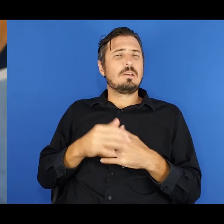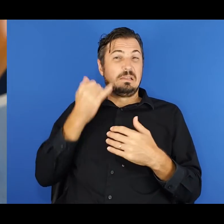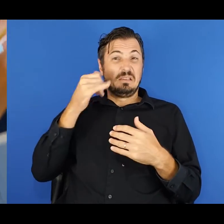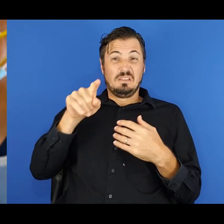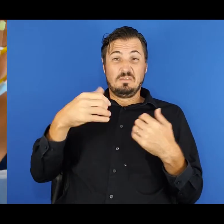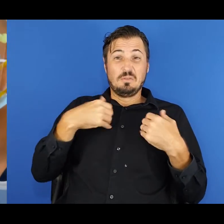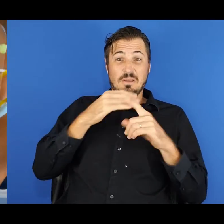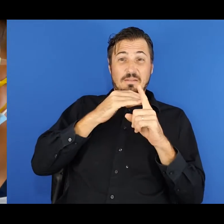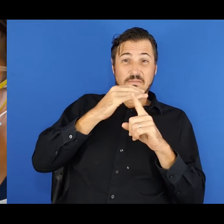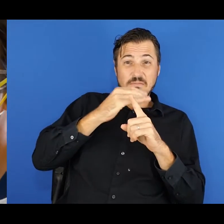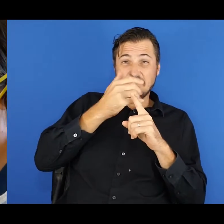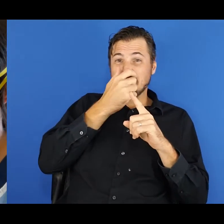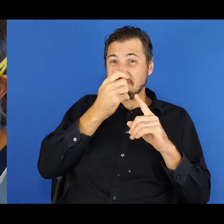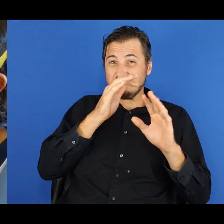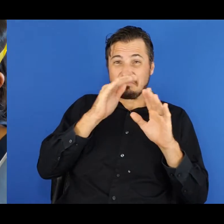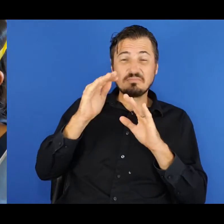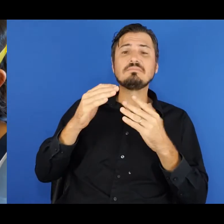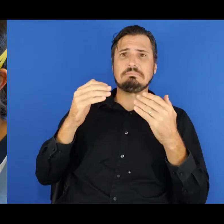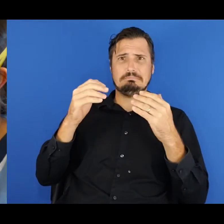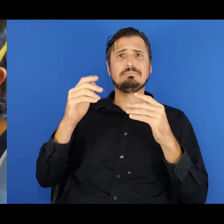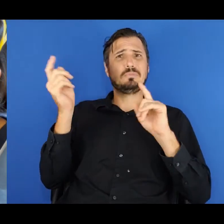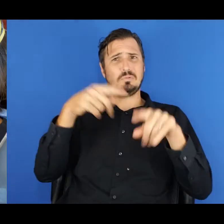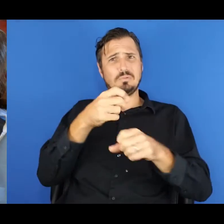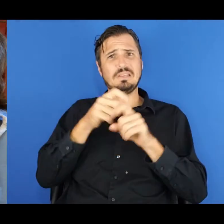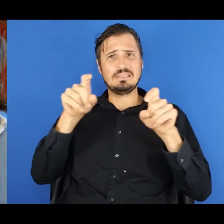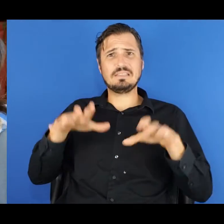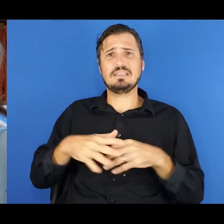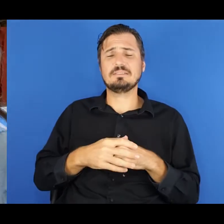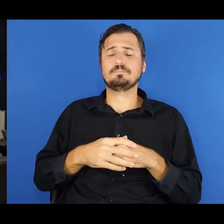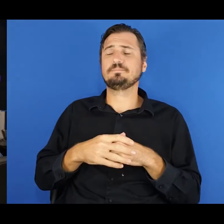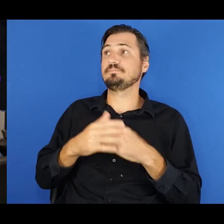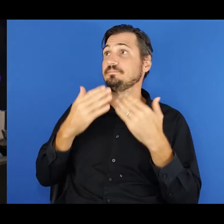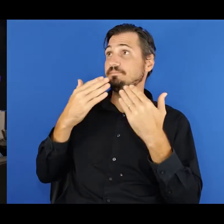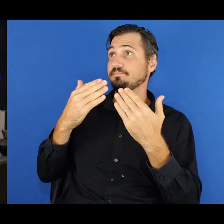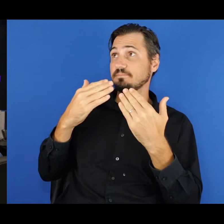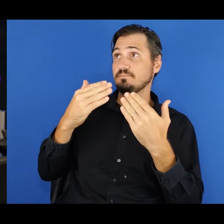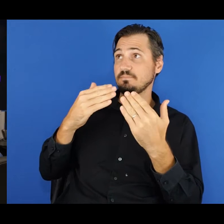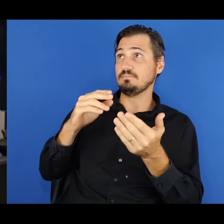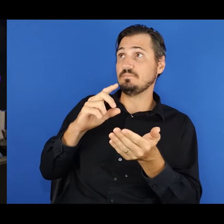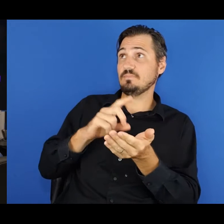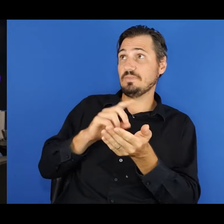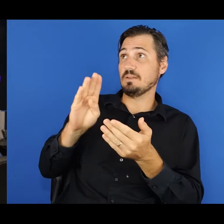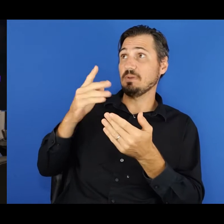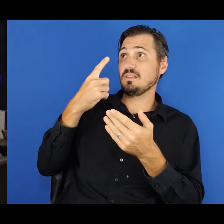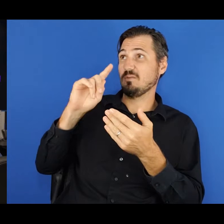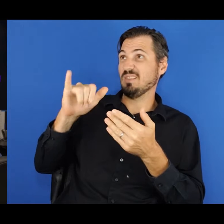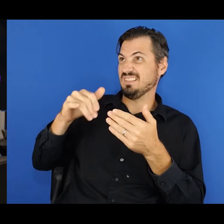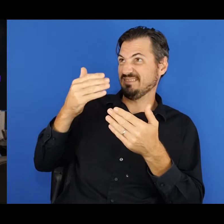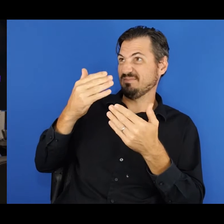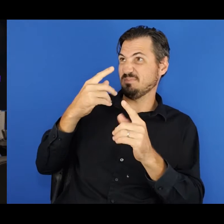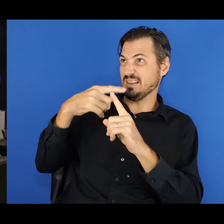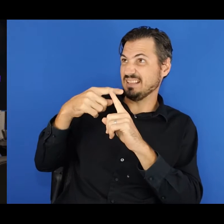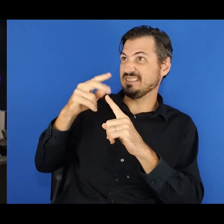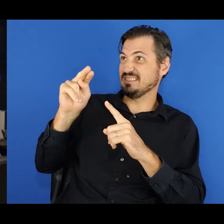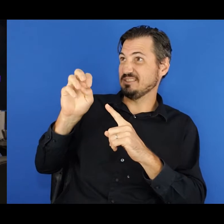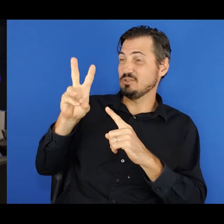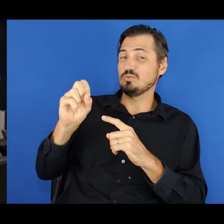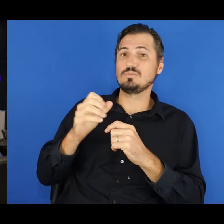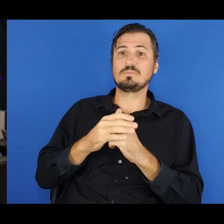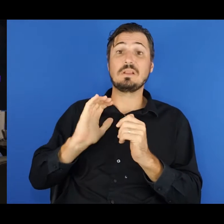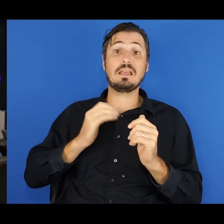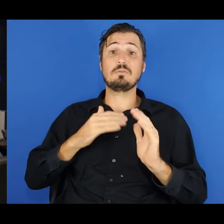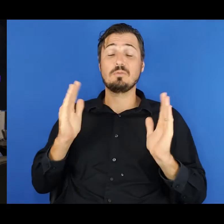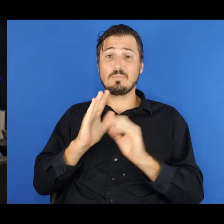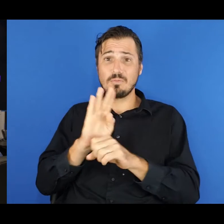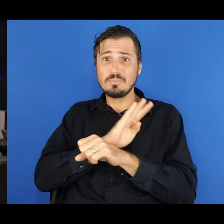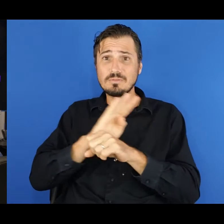develop symptoms. Mahalo, Dr. Berriman, for the welcome news. Our small businesses are taking precautions to protect their